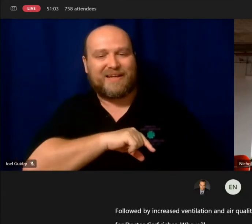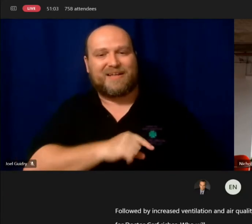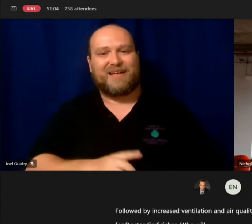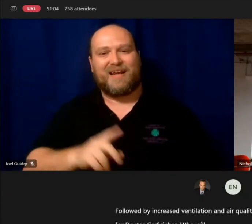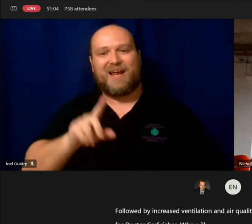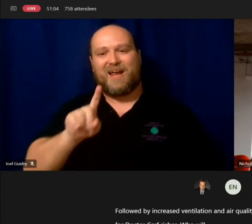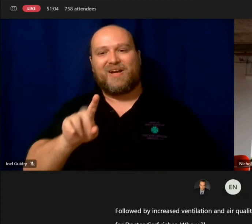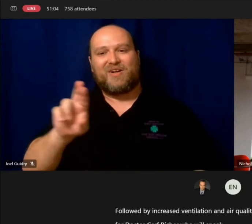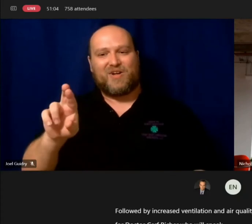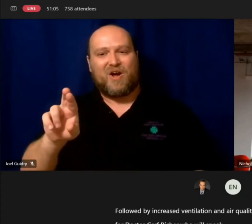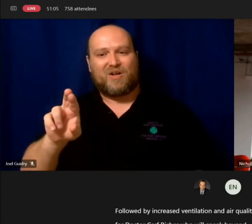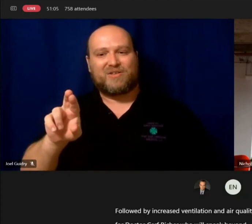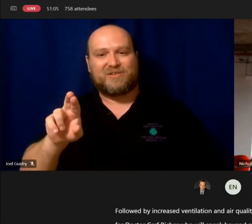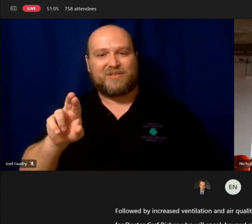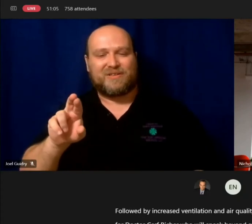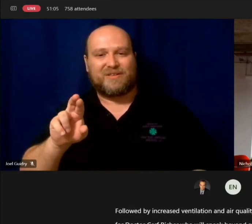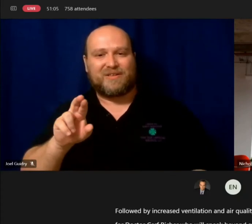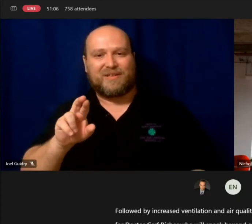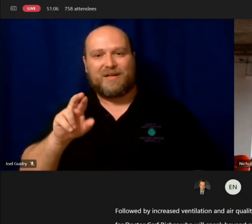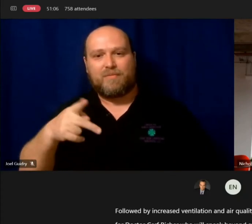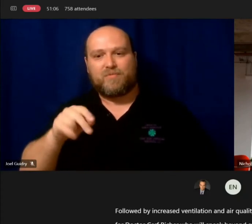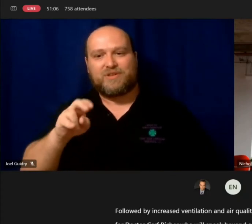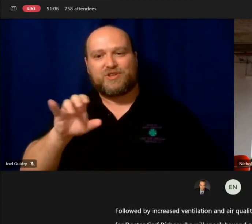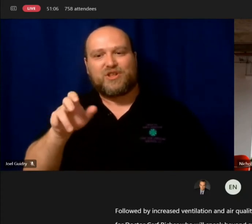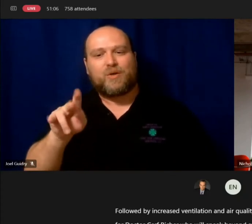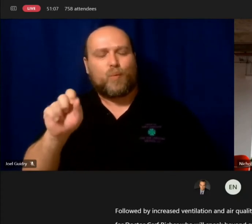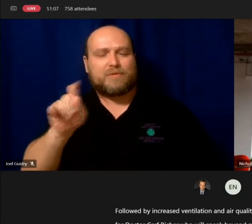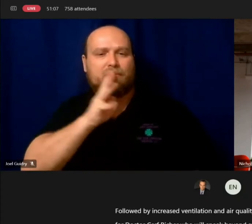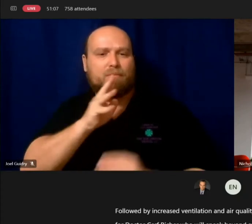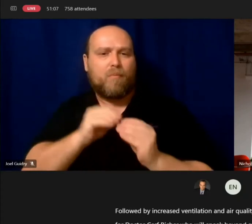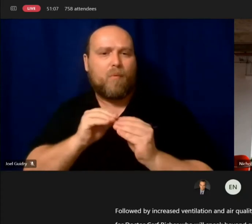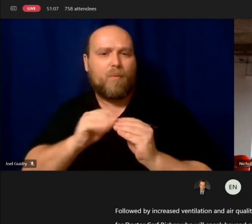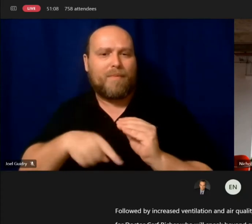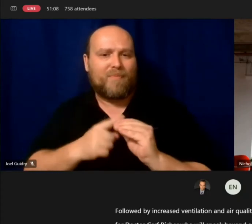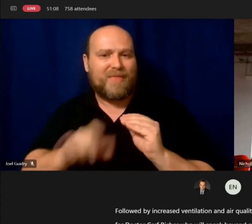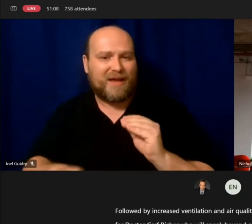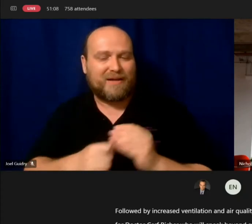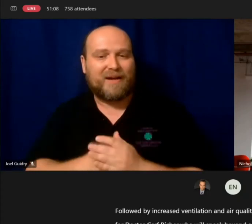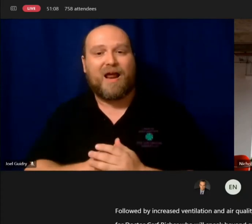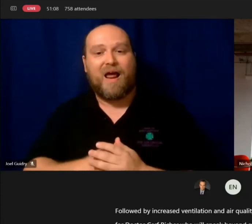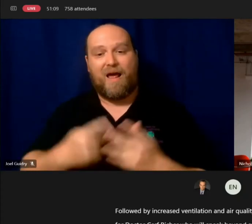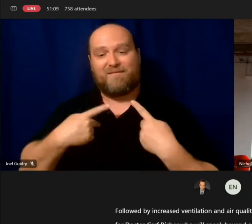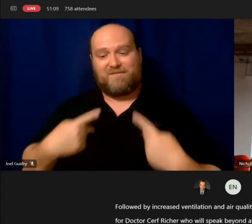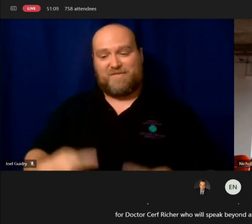on that, as well as the physical distancing measures, hand hygiene,